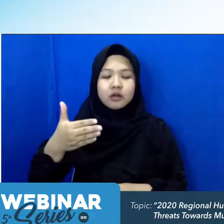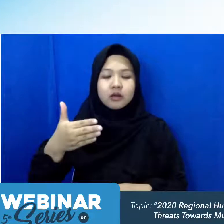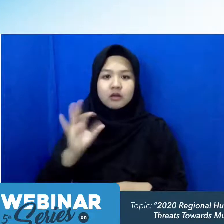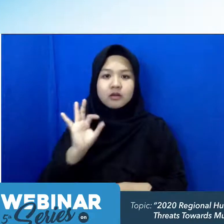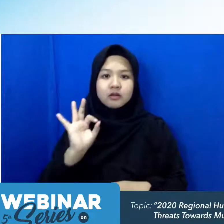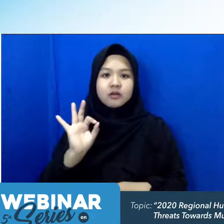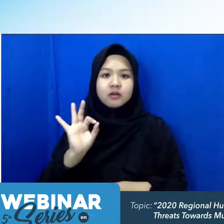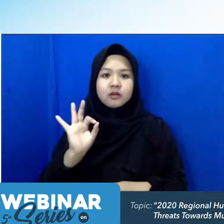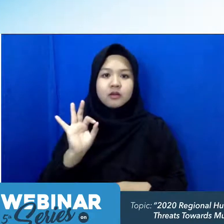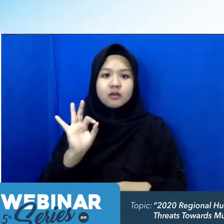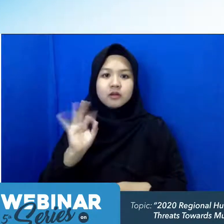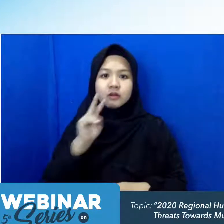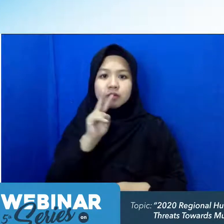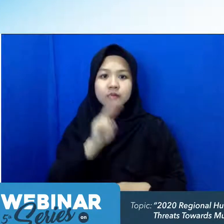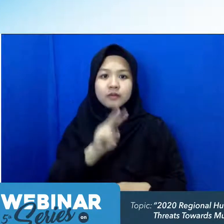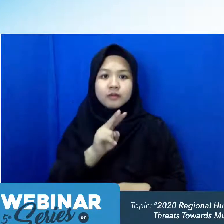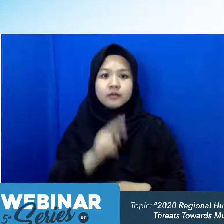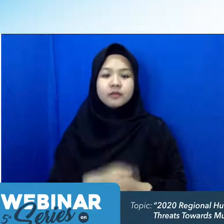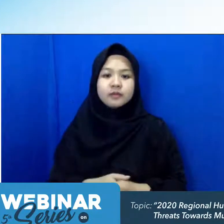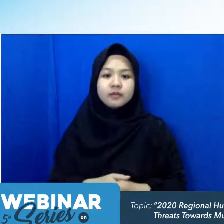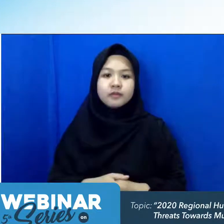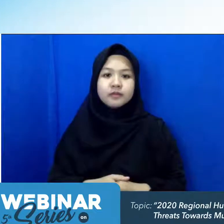are still filling it up.